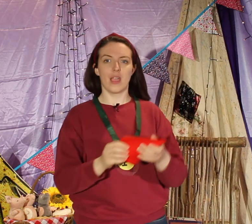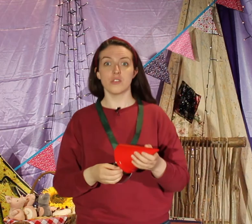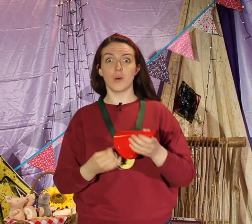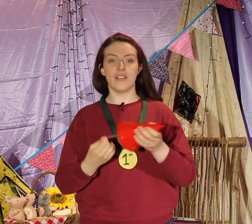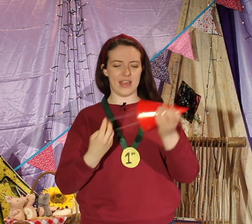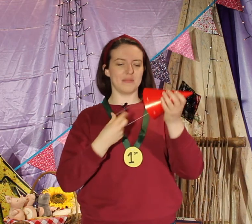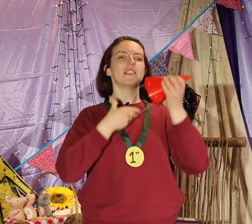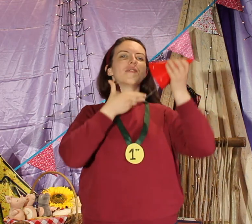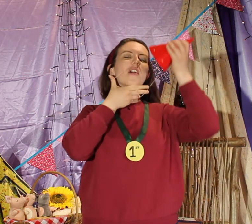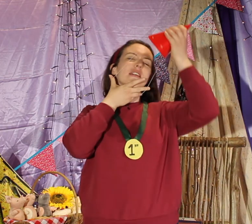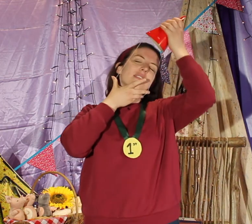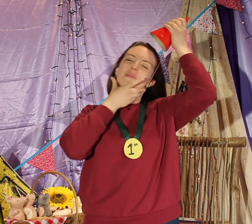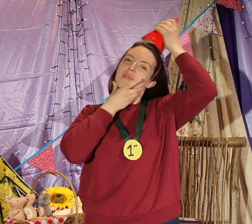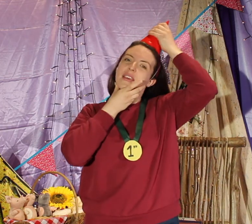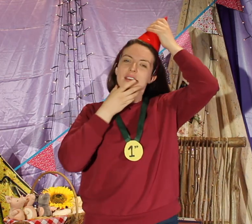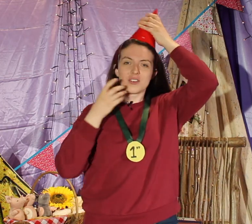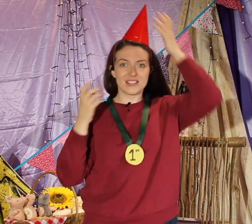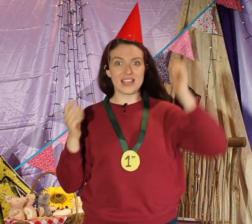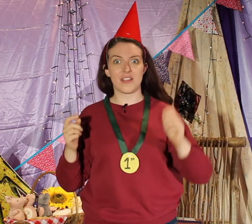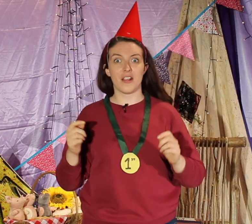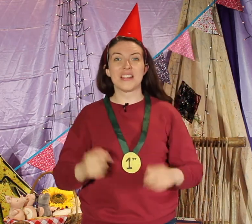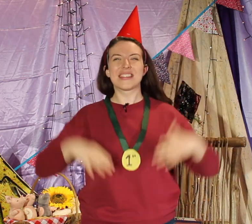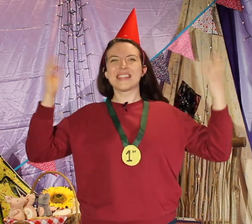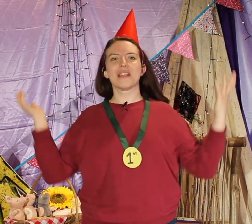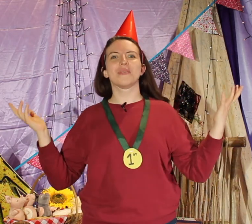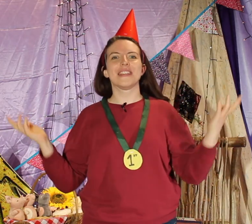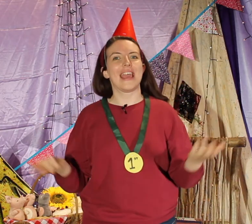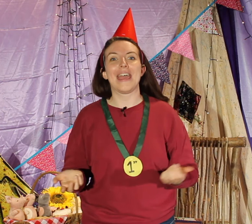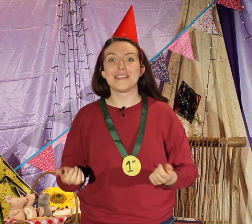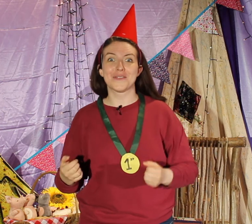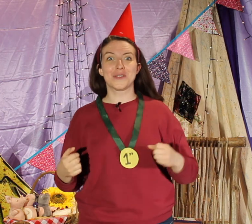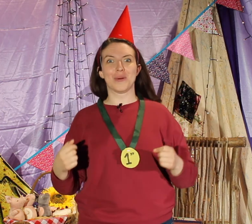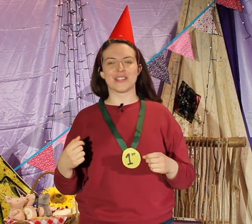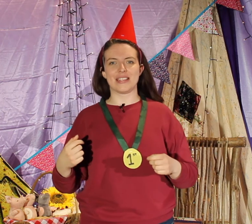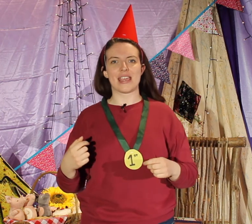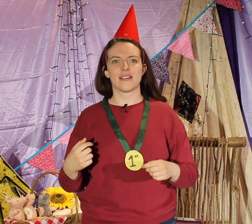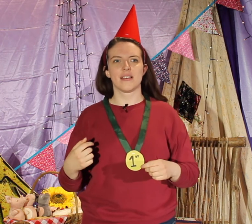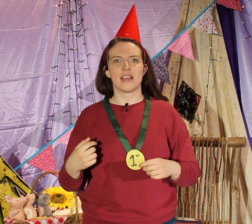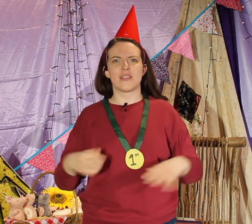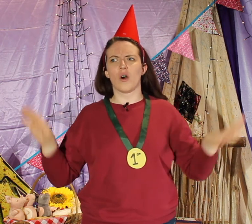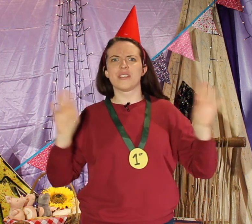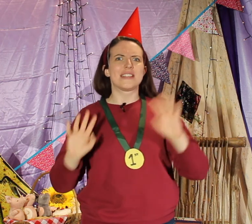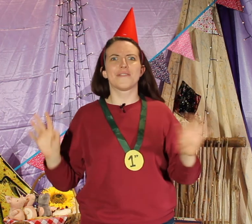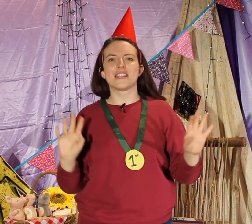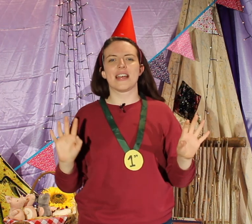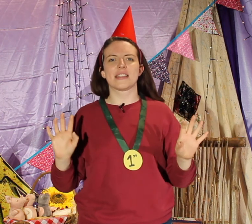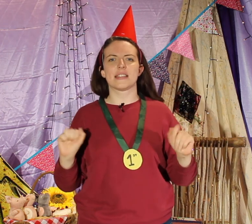So all the animals in the forest got together to celebrate the end of the sports day. They all did different dances,